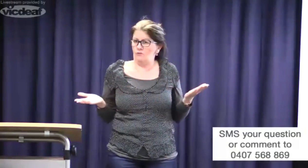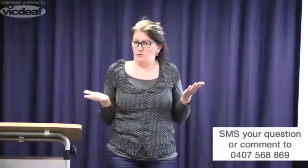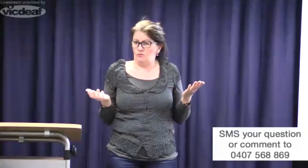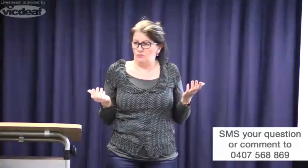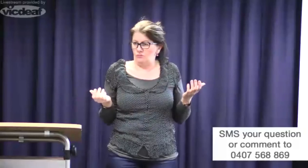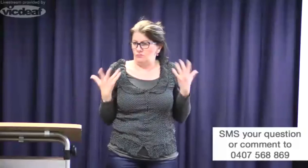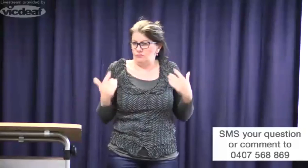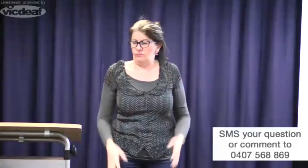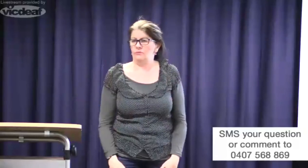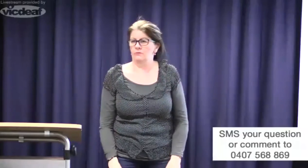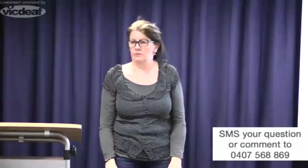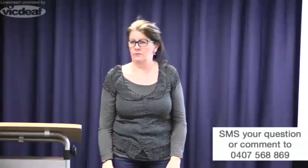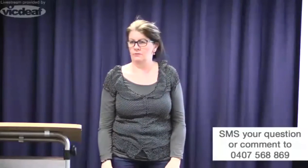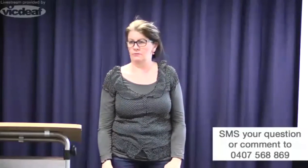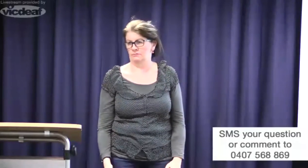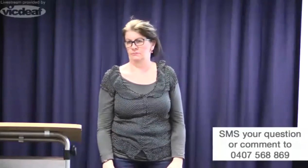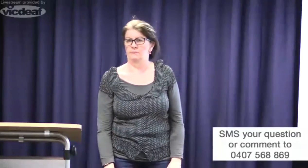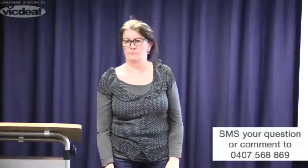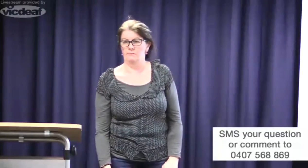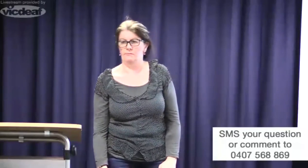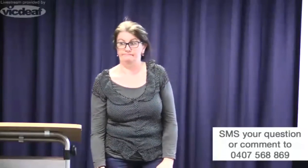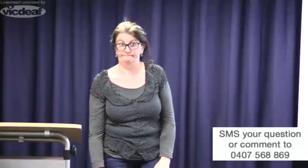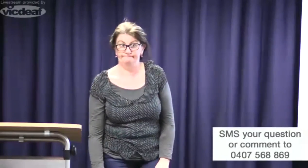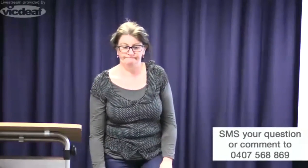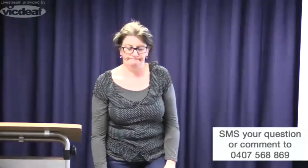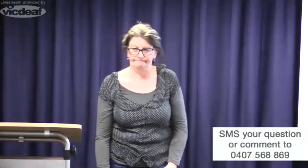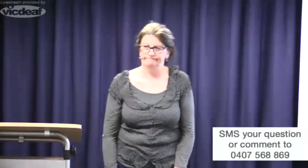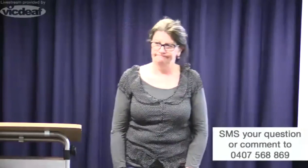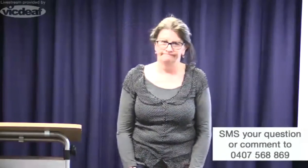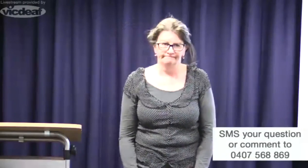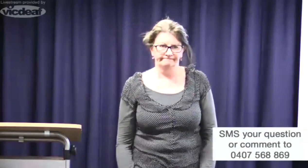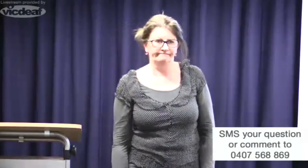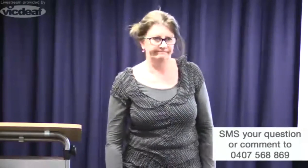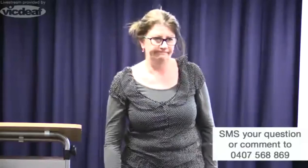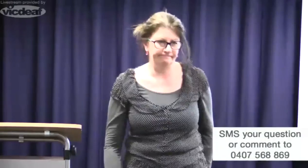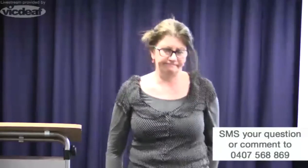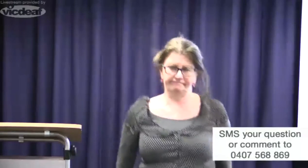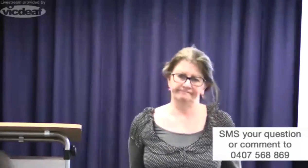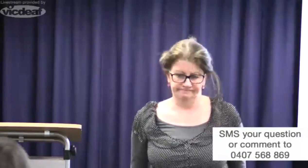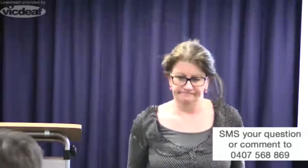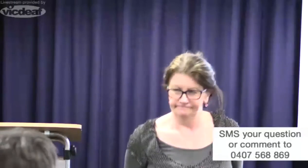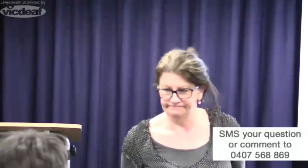I can access this. Now with the cuts, my concerns are how I'm going to access these appointments.